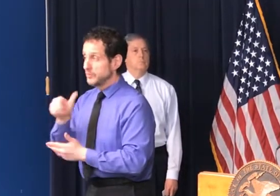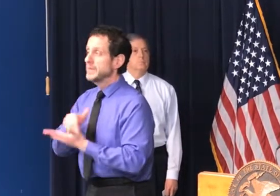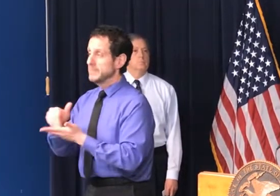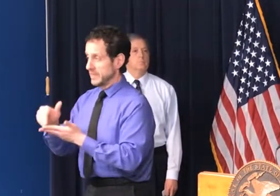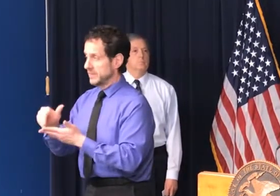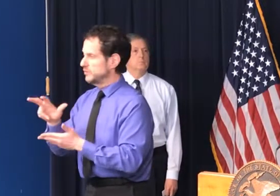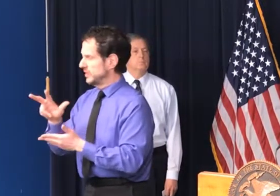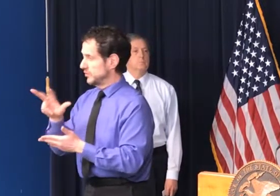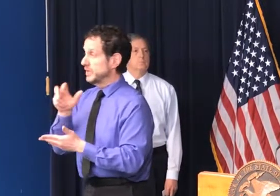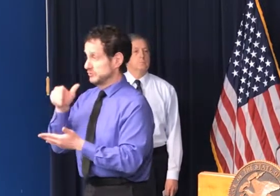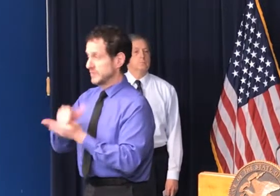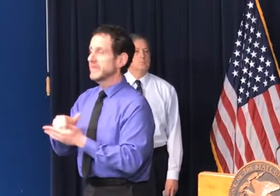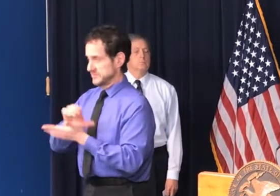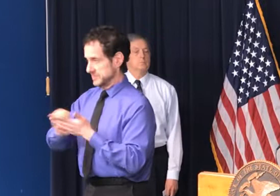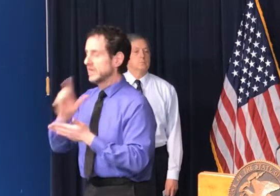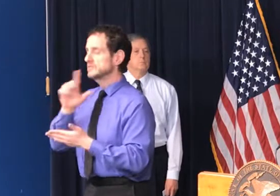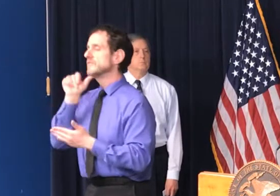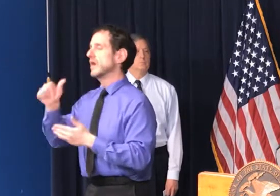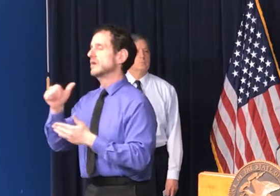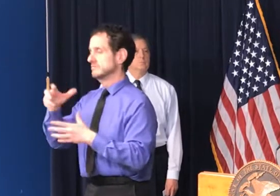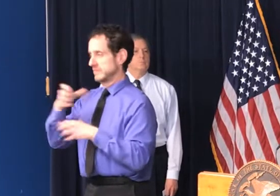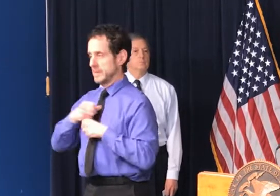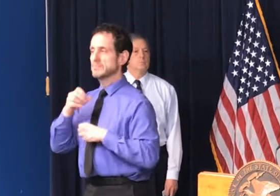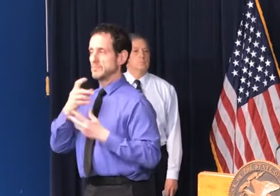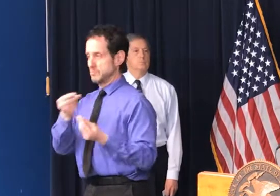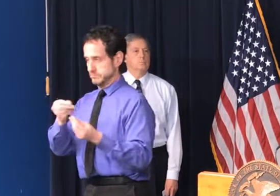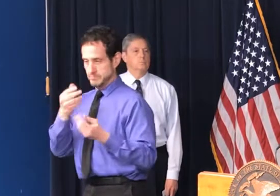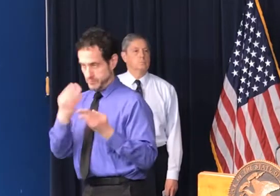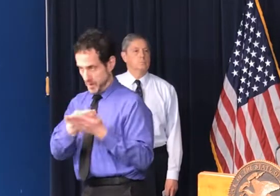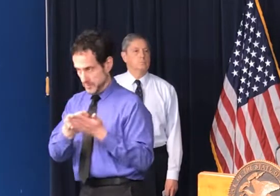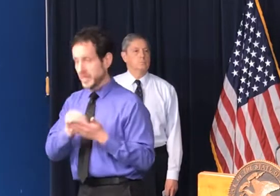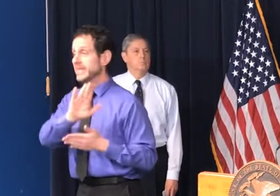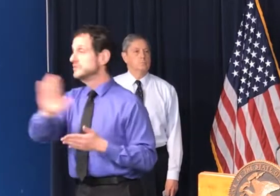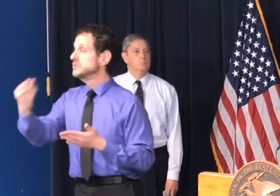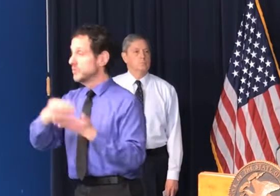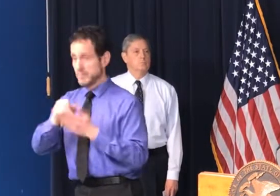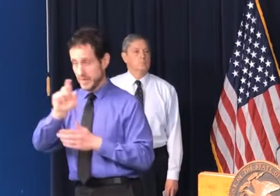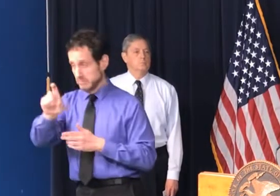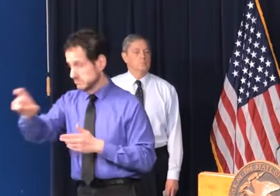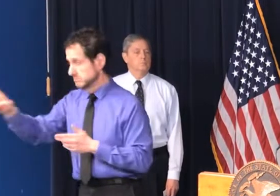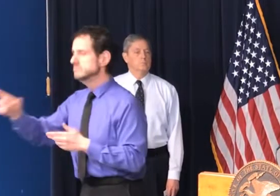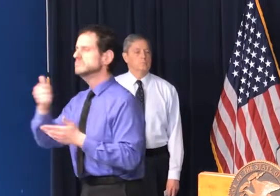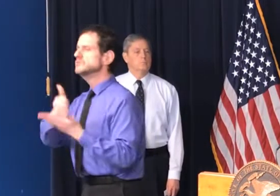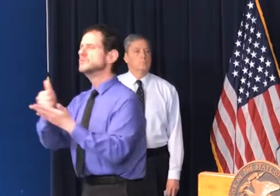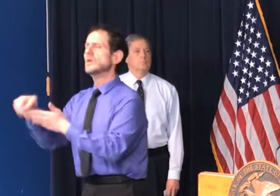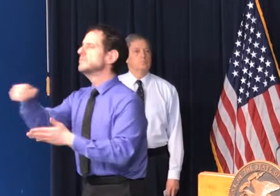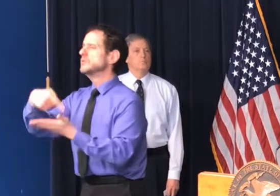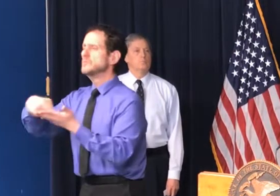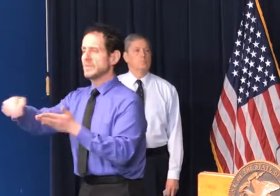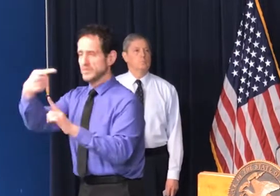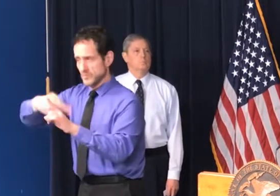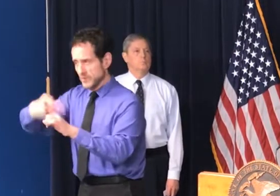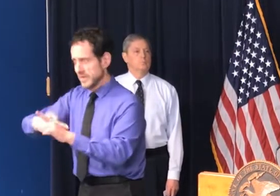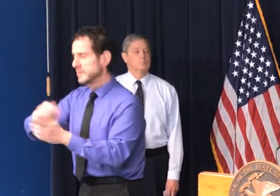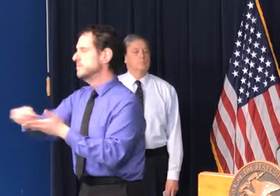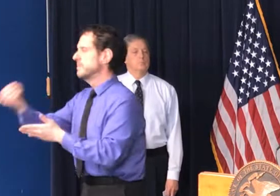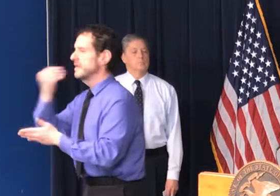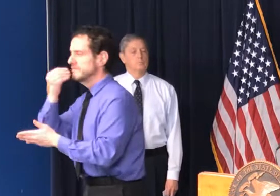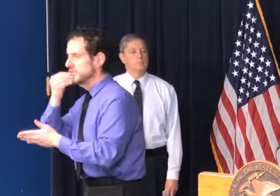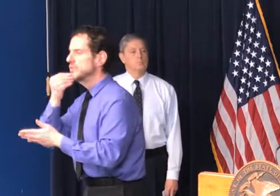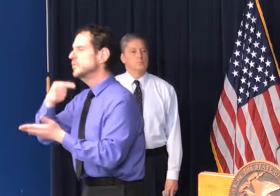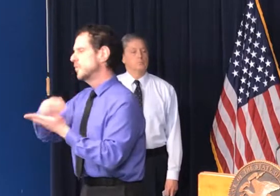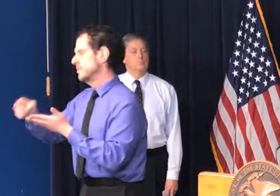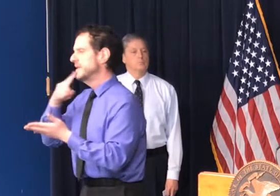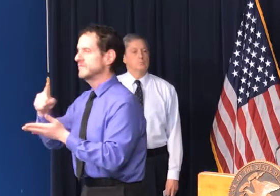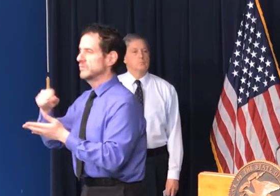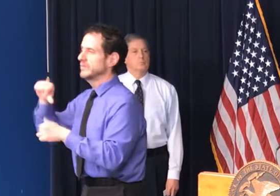state in just the last week. This is their money that will help them to pay the rent, buy groceries, or pay the